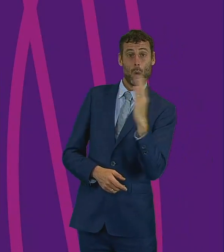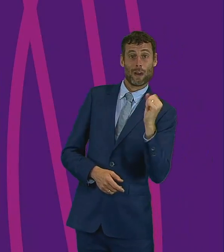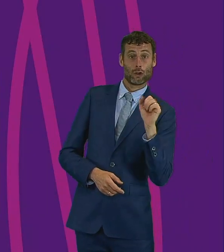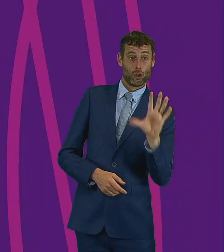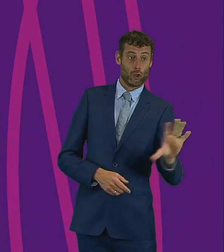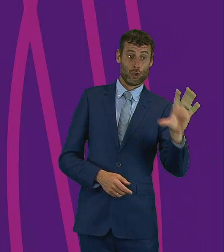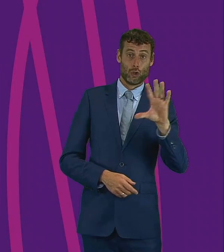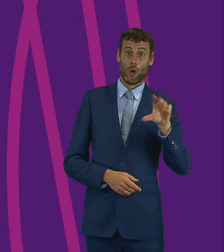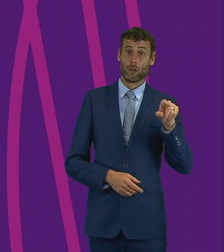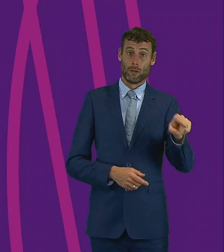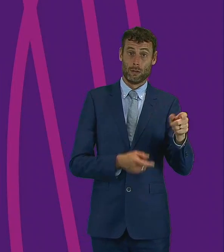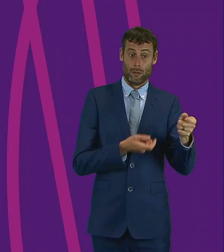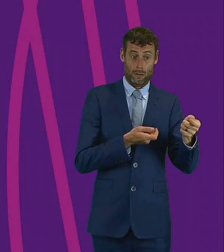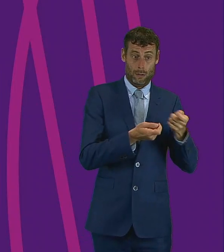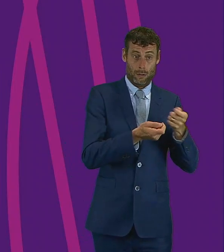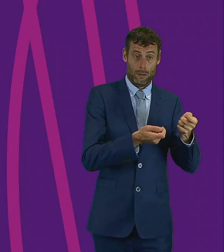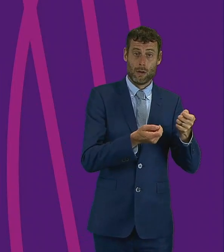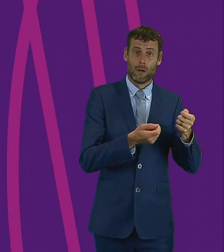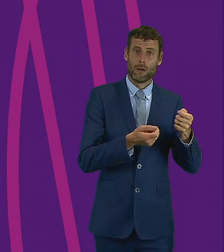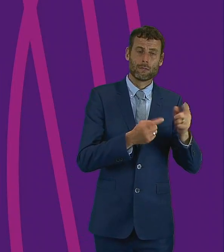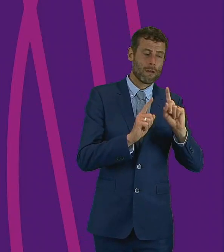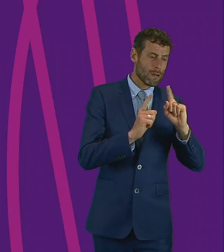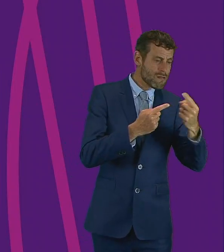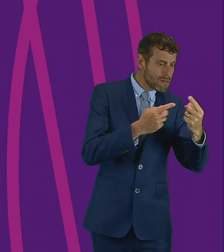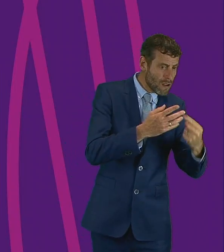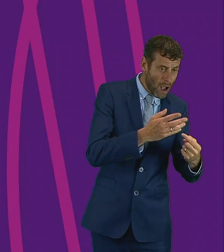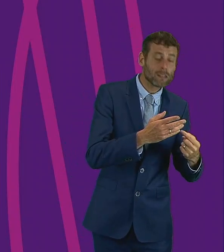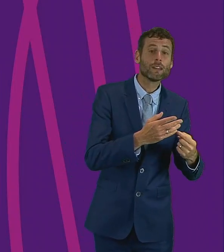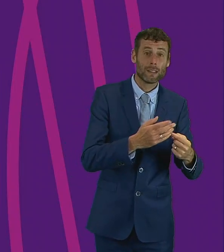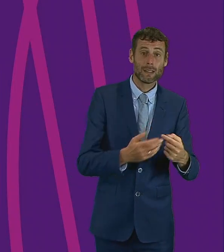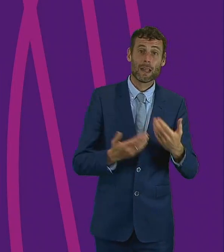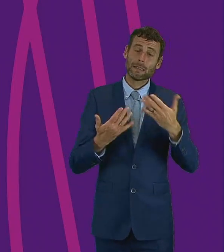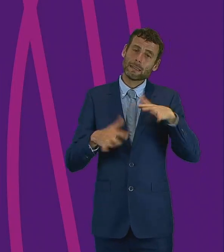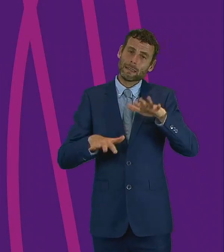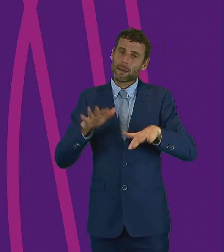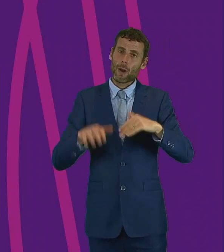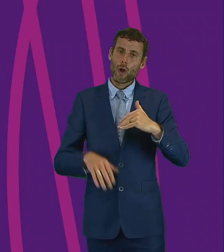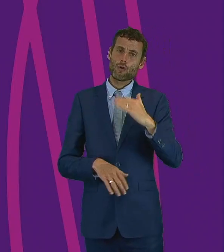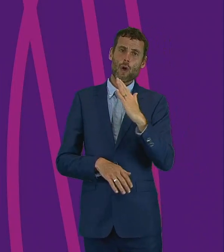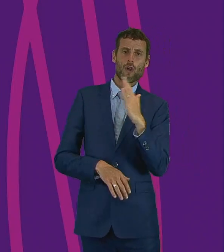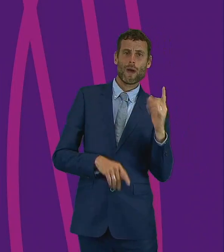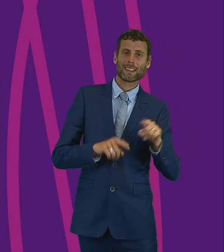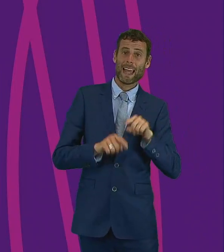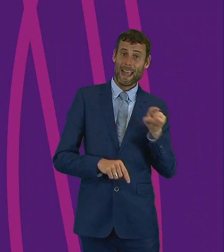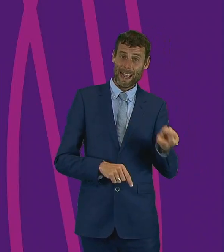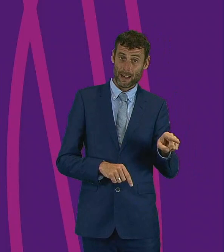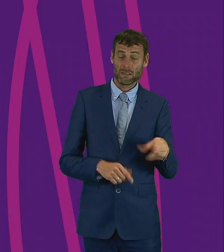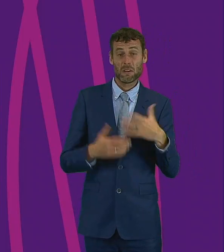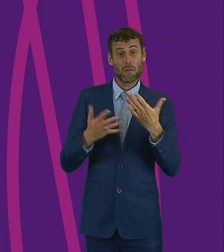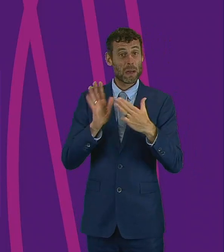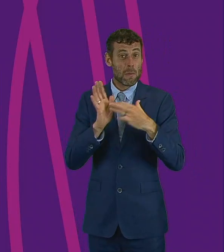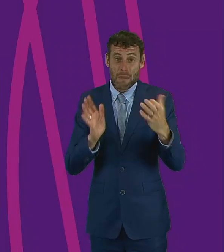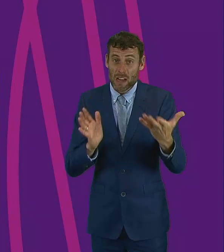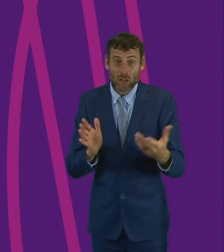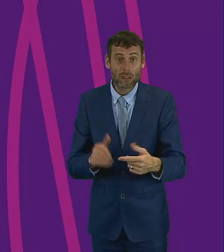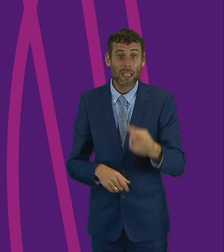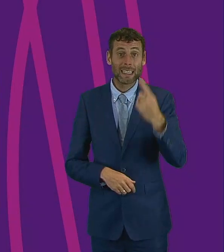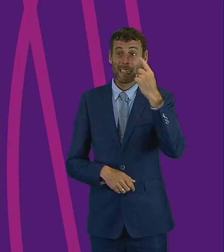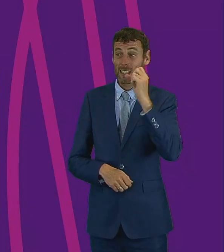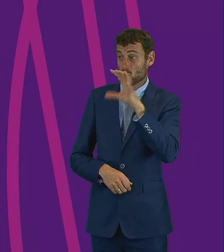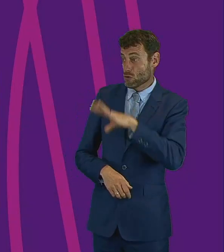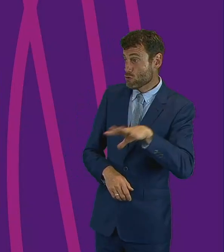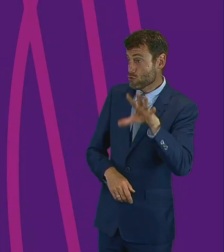place for some weeks in the northwest of England. They have been in place in places like Manchester. You look across Europe right